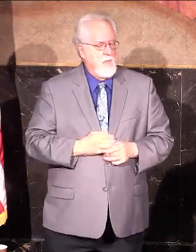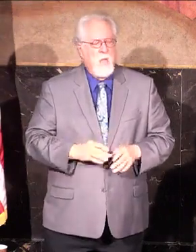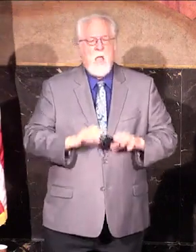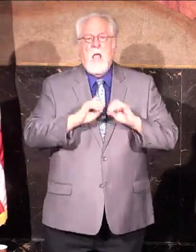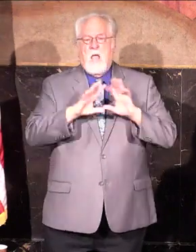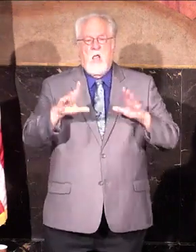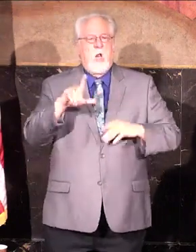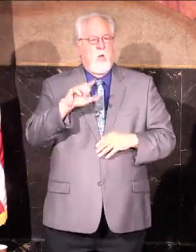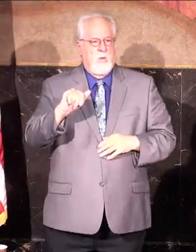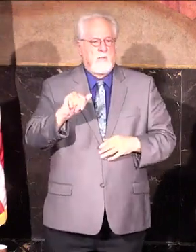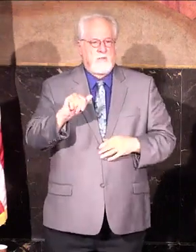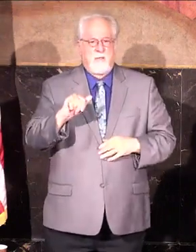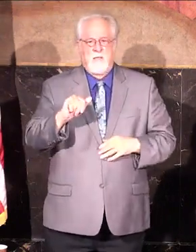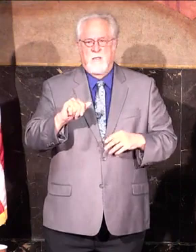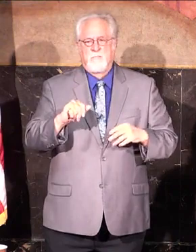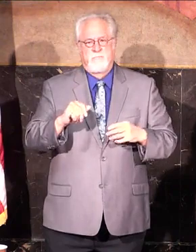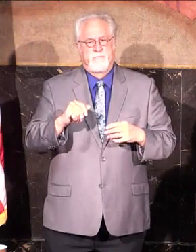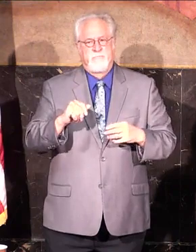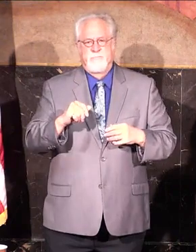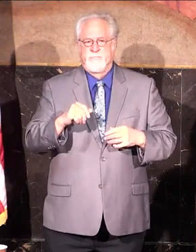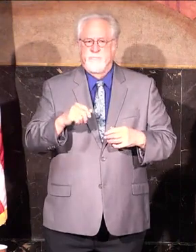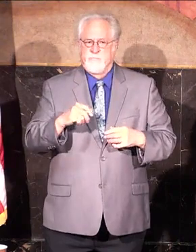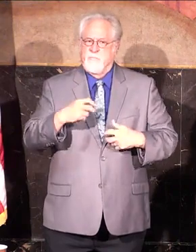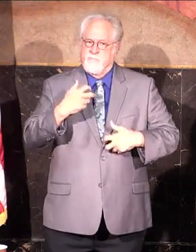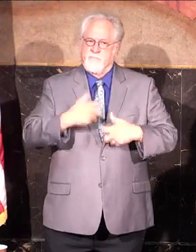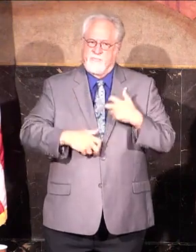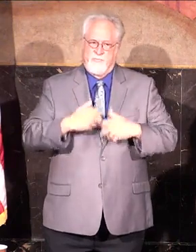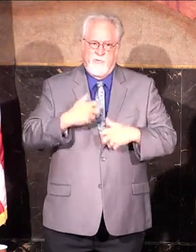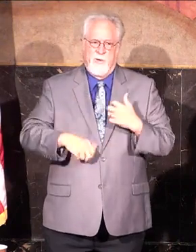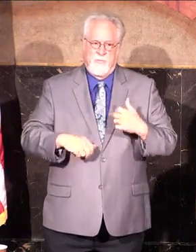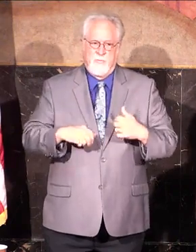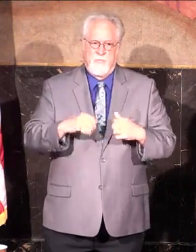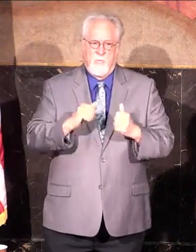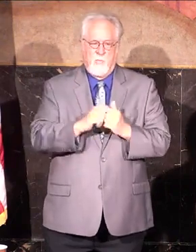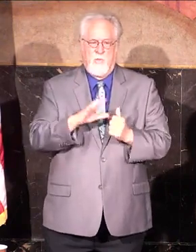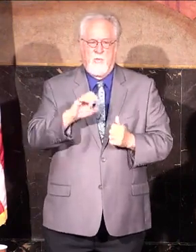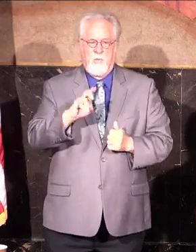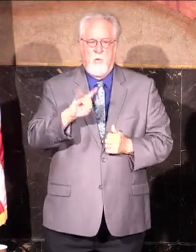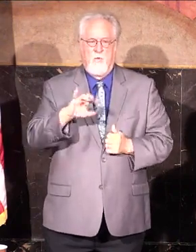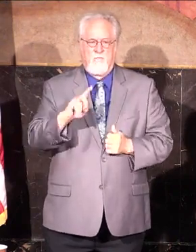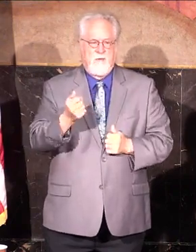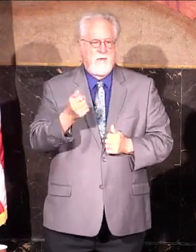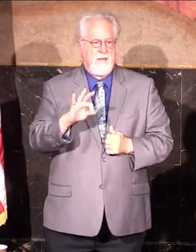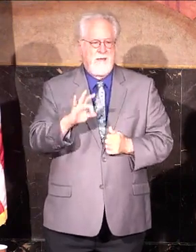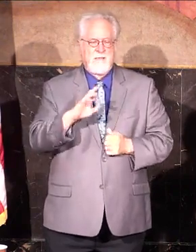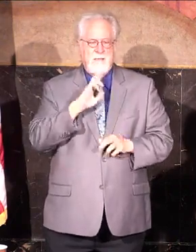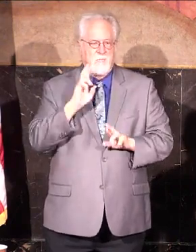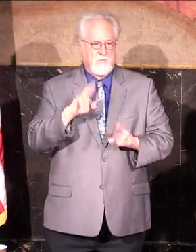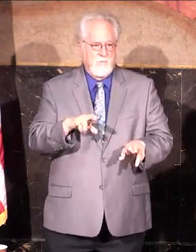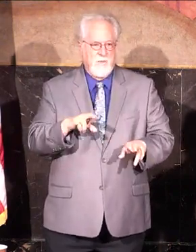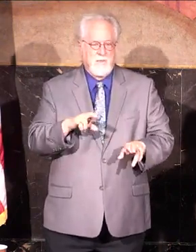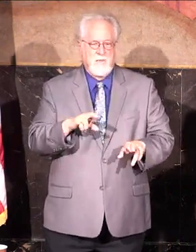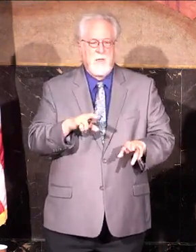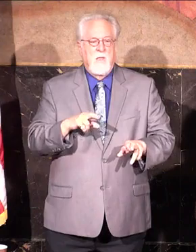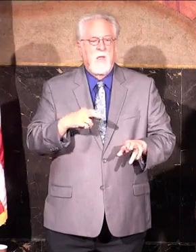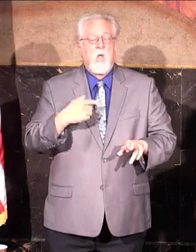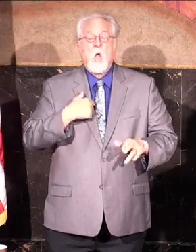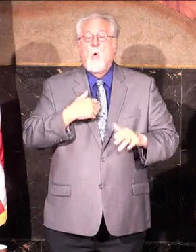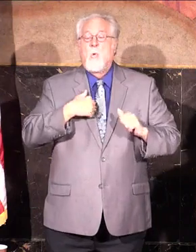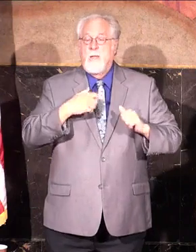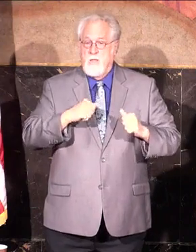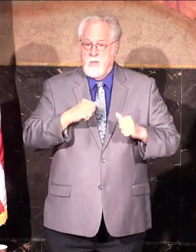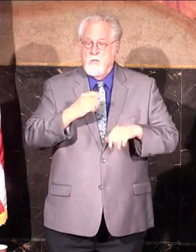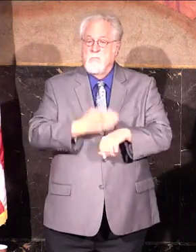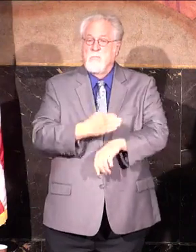Obviously, Louisiana remains at a very critical stage of our COVID-19 response. We can turn this around again. We've done